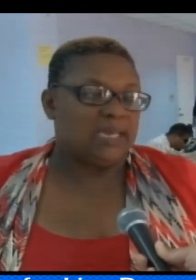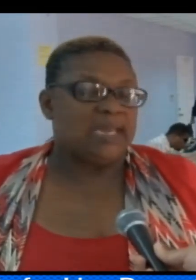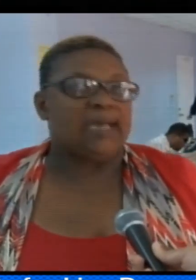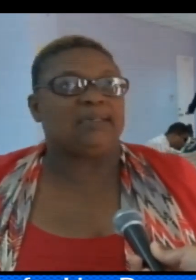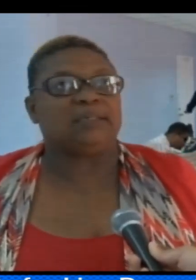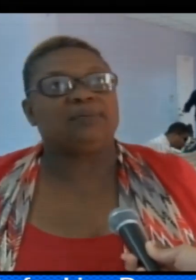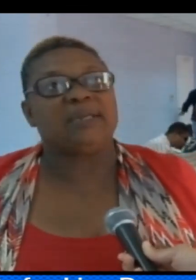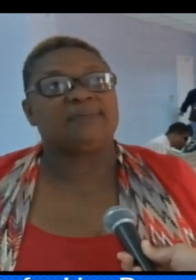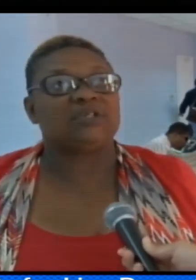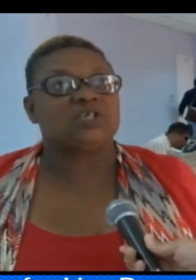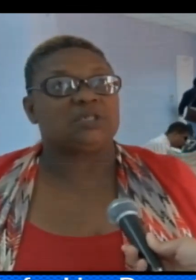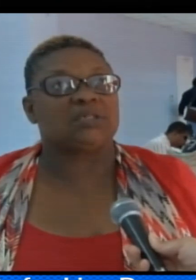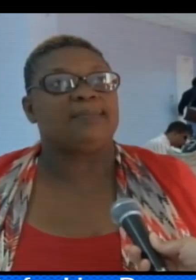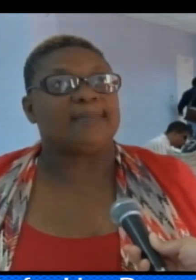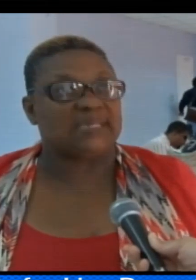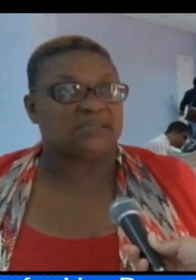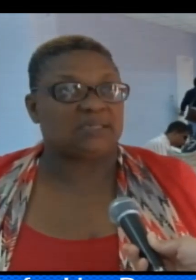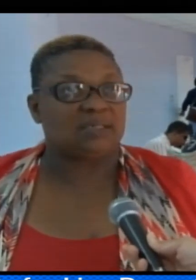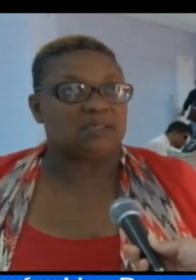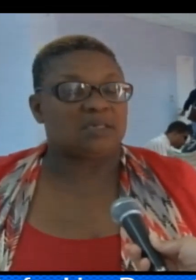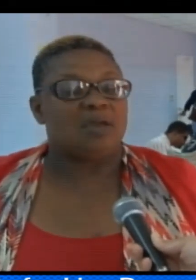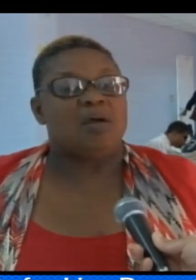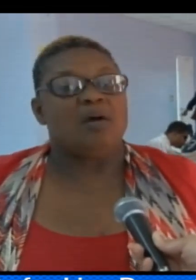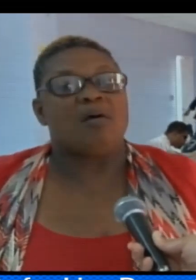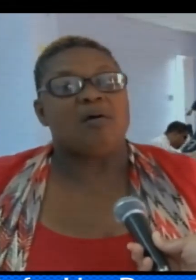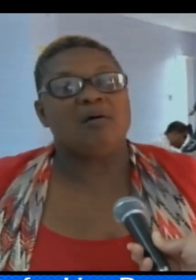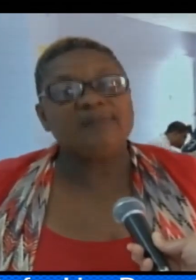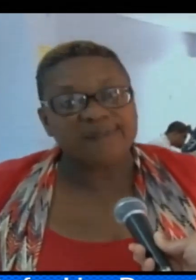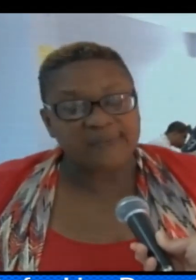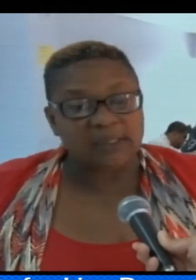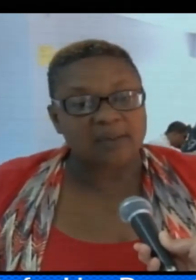employable. And I think we have to change the mindset.